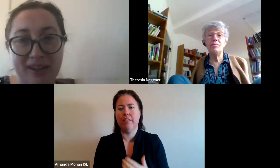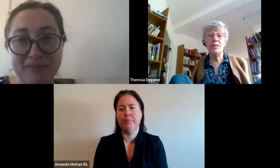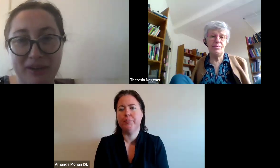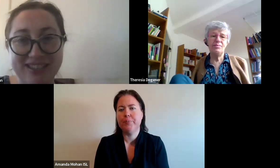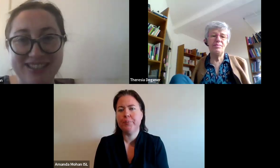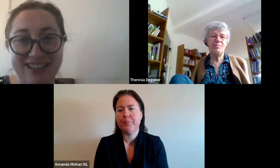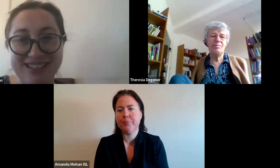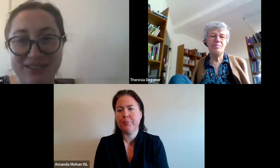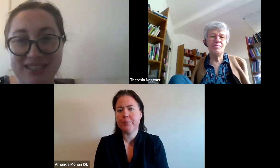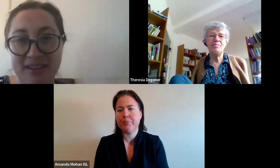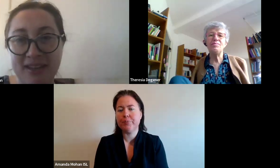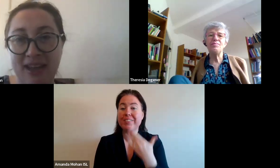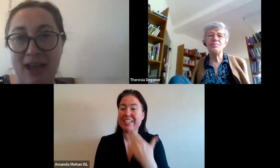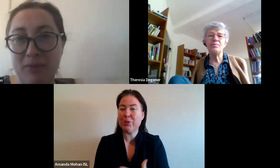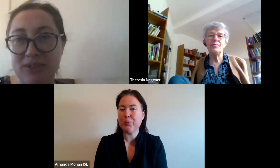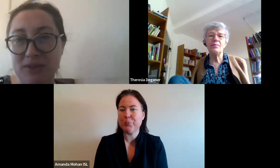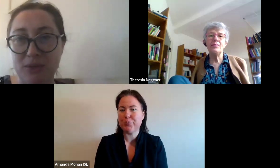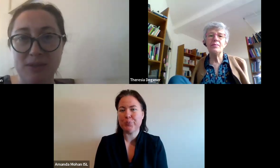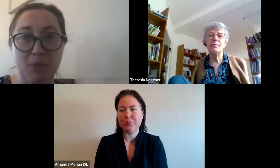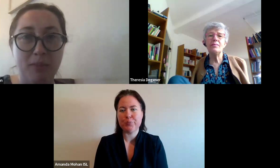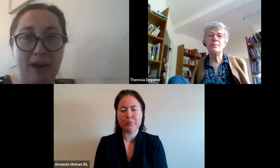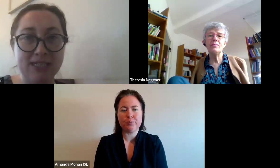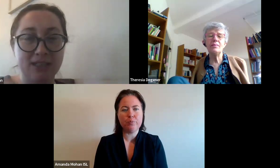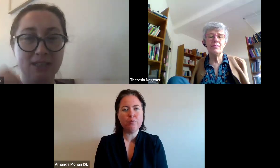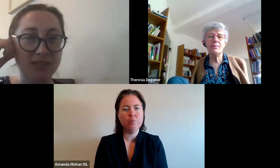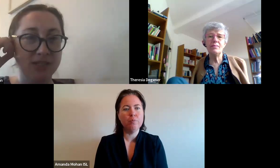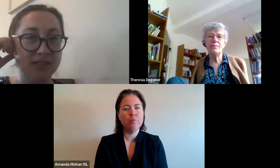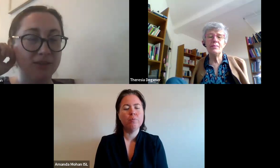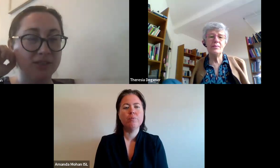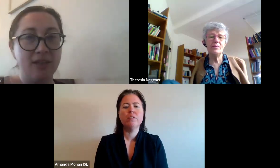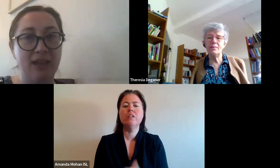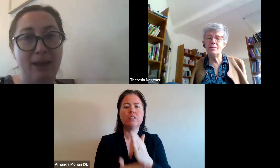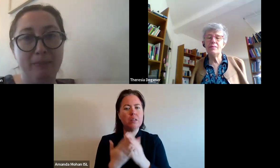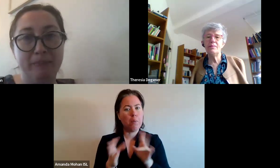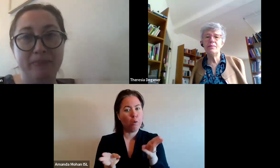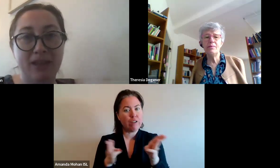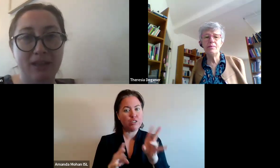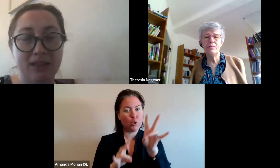yeah. Okay, great. Thanks, Theresia. There's also some more practical questions about